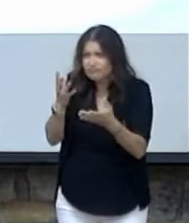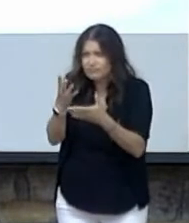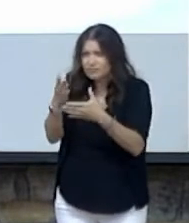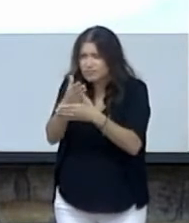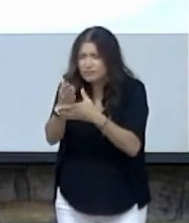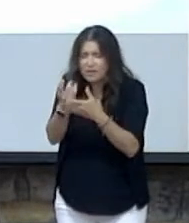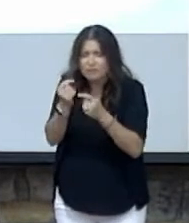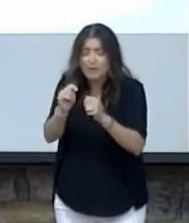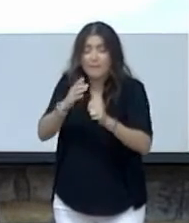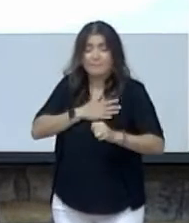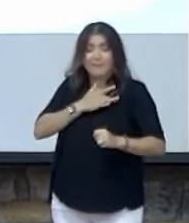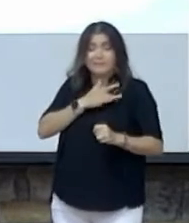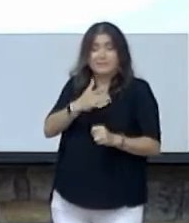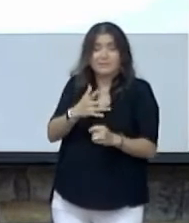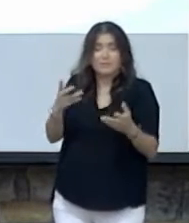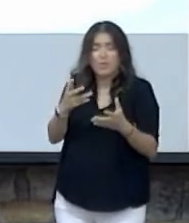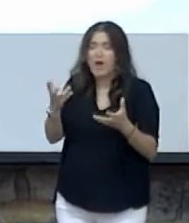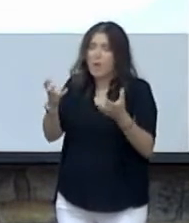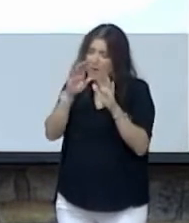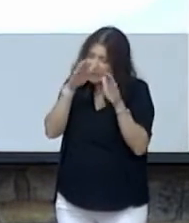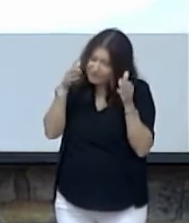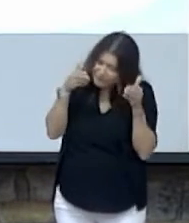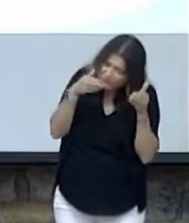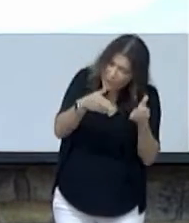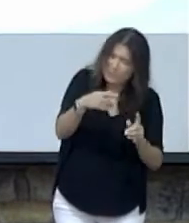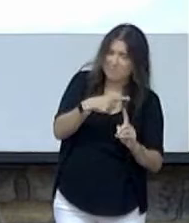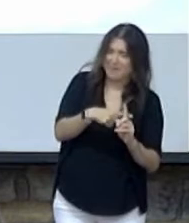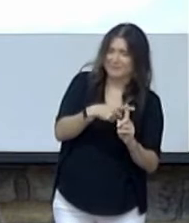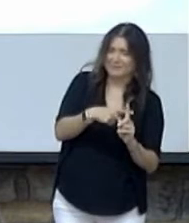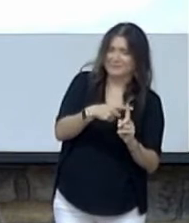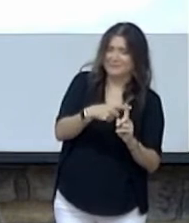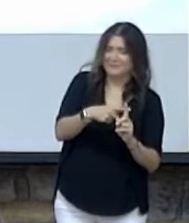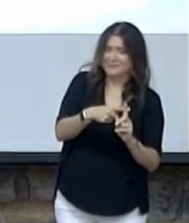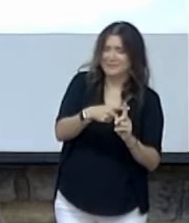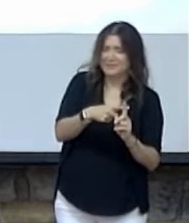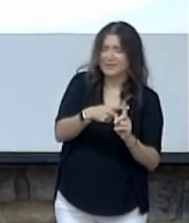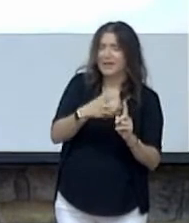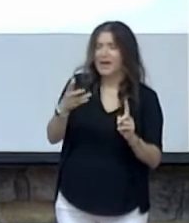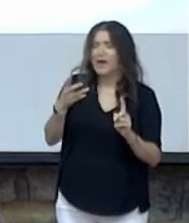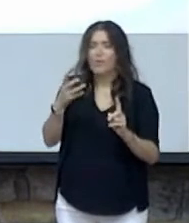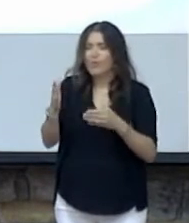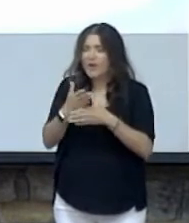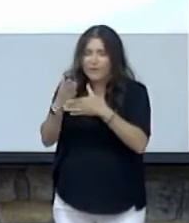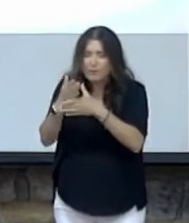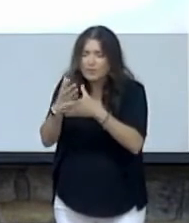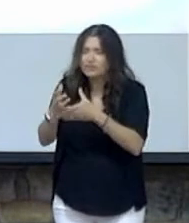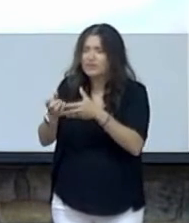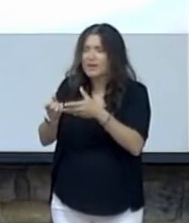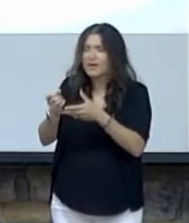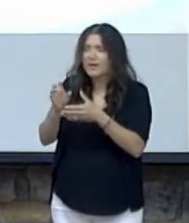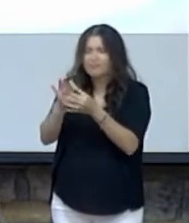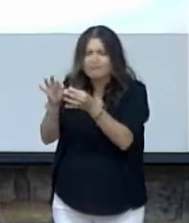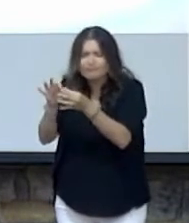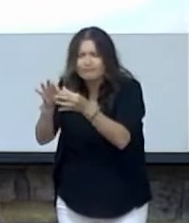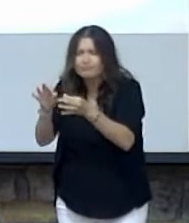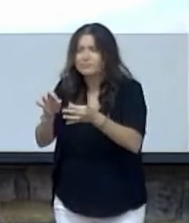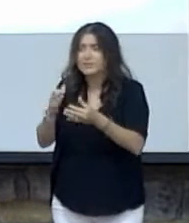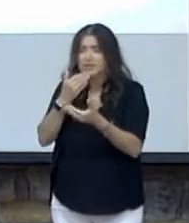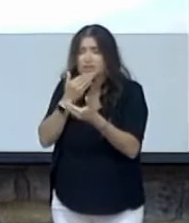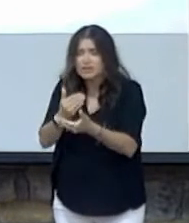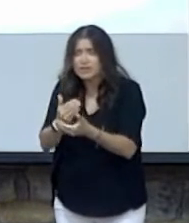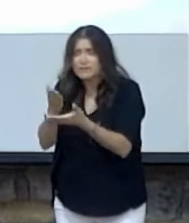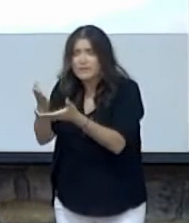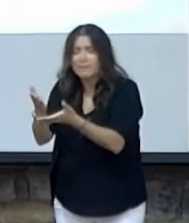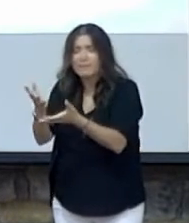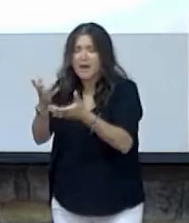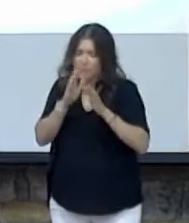my tendency is this. I want to focus on the positive aspects of it. Whatever I want to share that I think is good for somebody, I'm